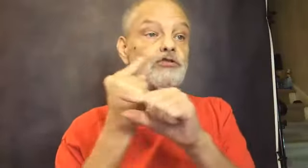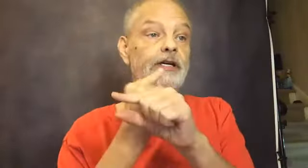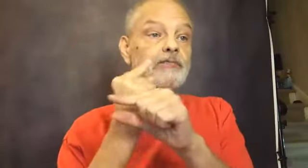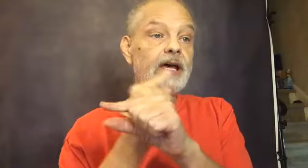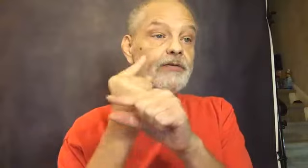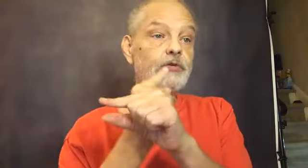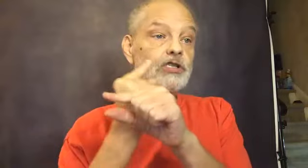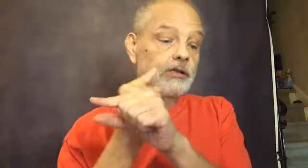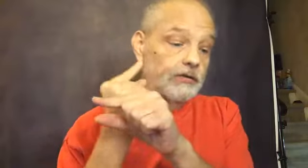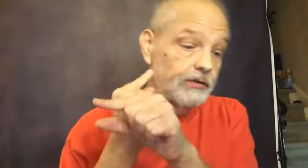Geometry is math with G's.